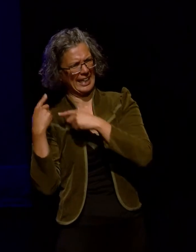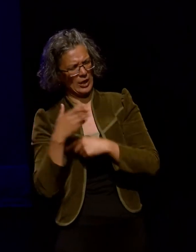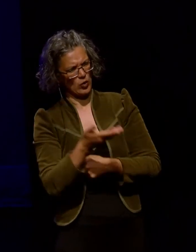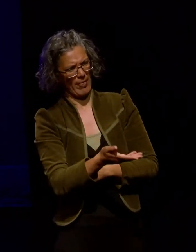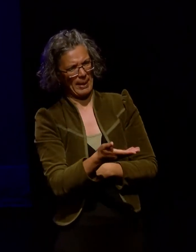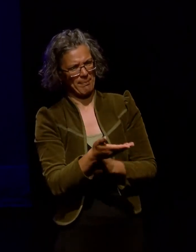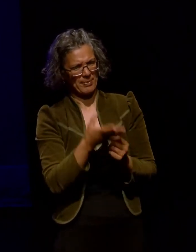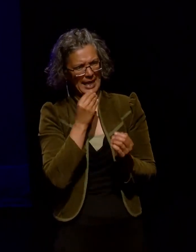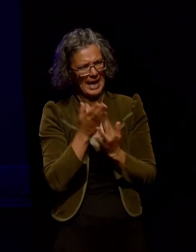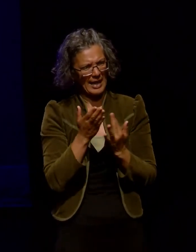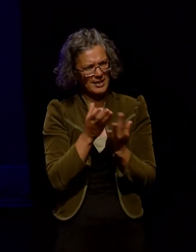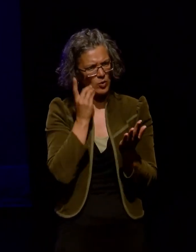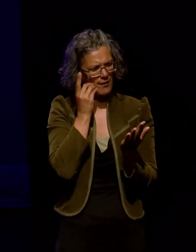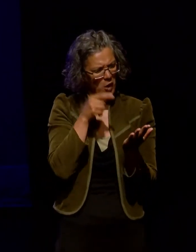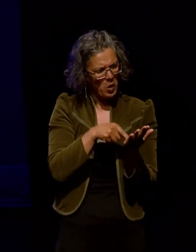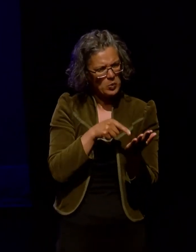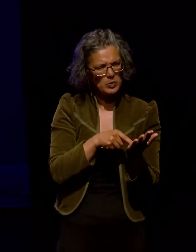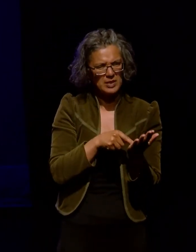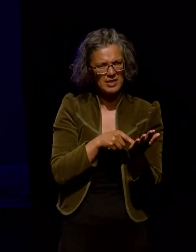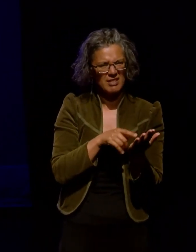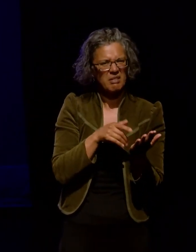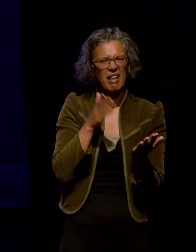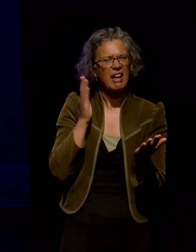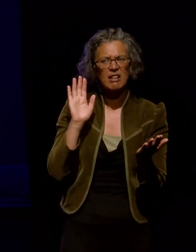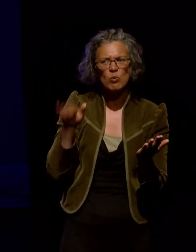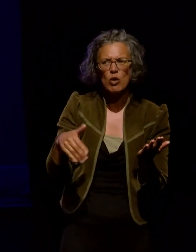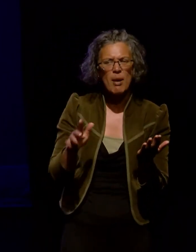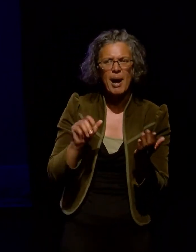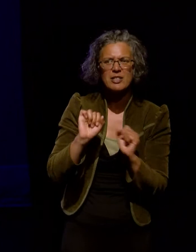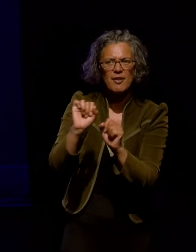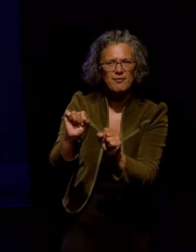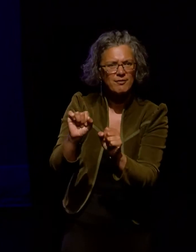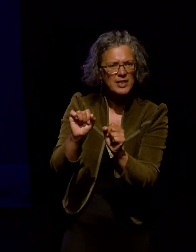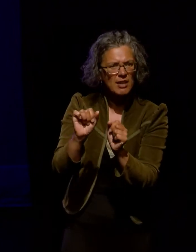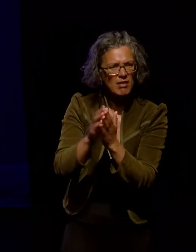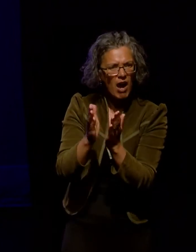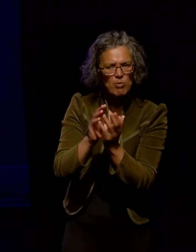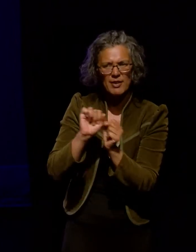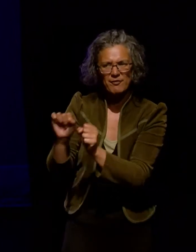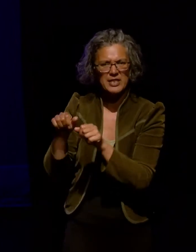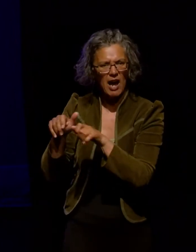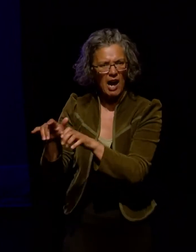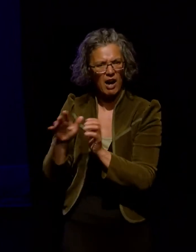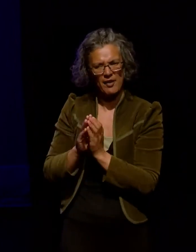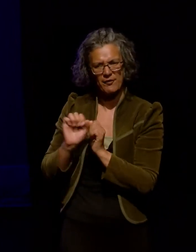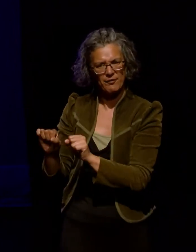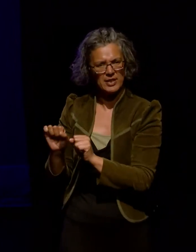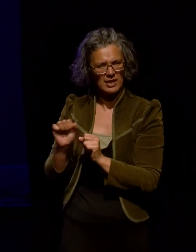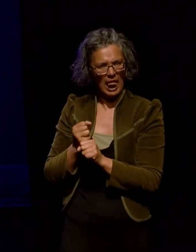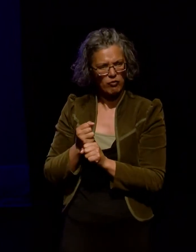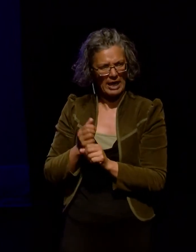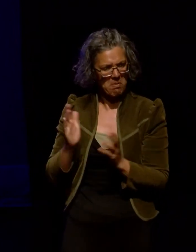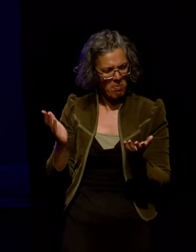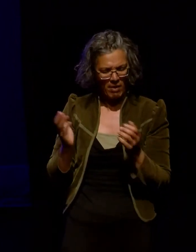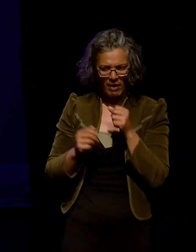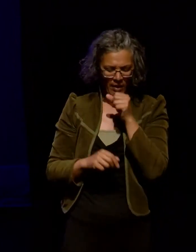to enter one of our archives or libraries or galleries? But how to do this? There are many heritage buildings in the Octagon, but